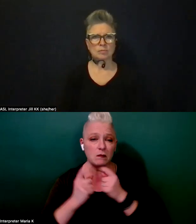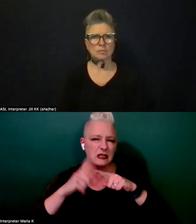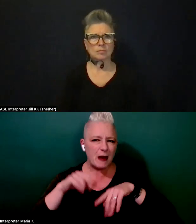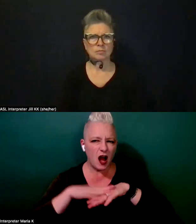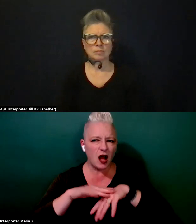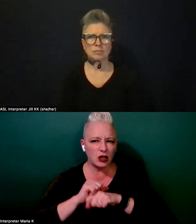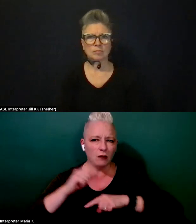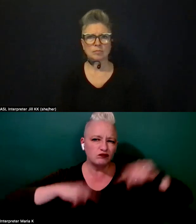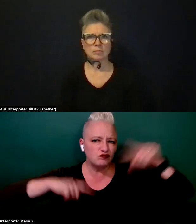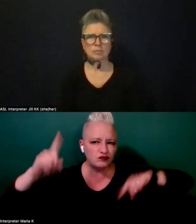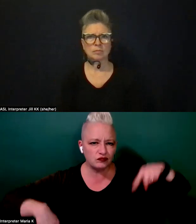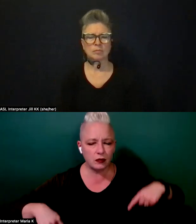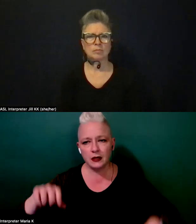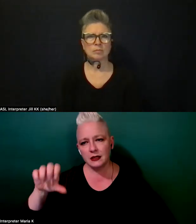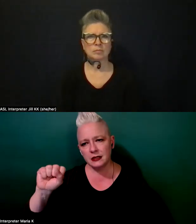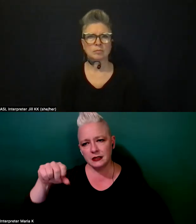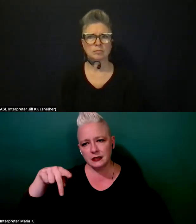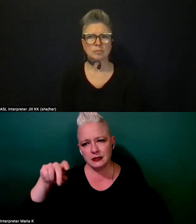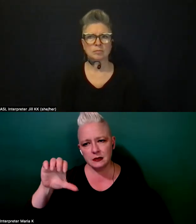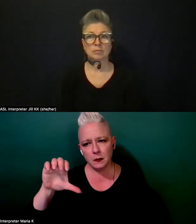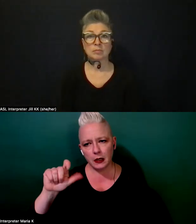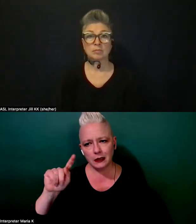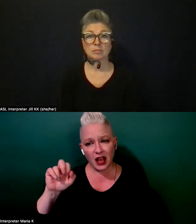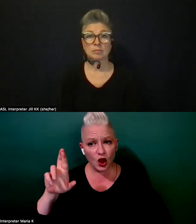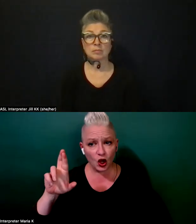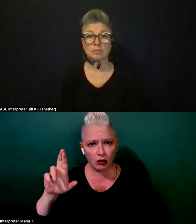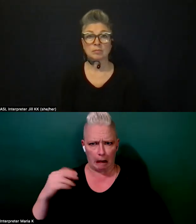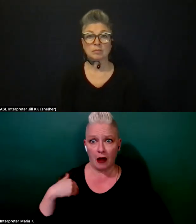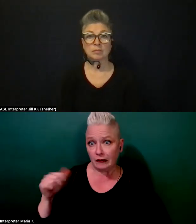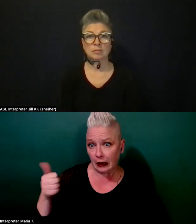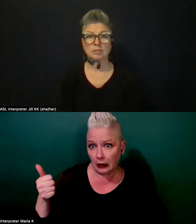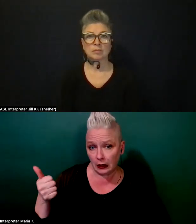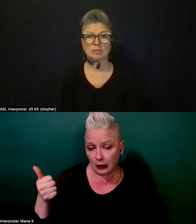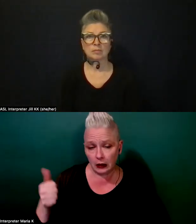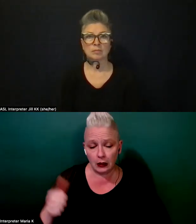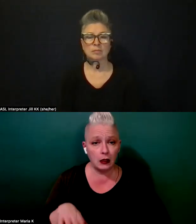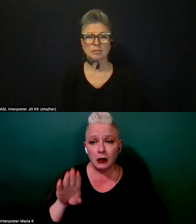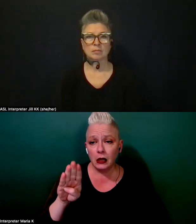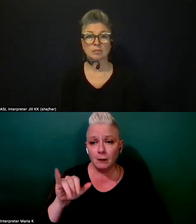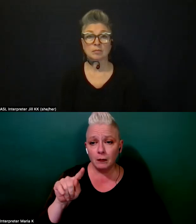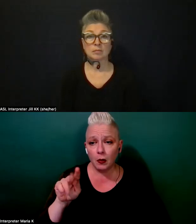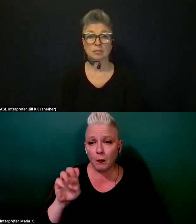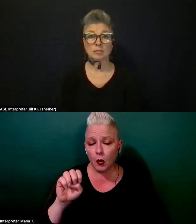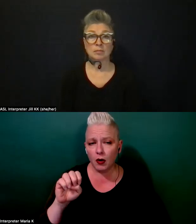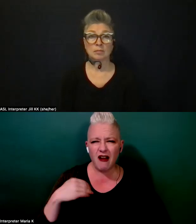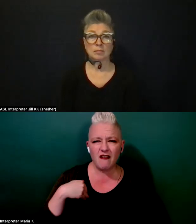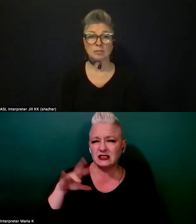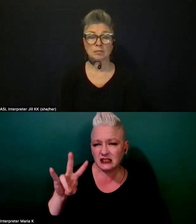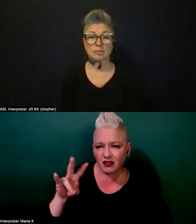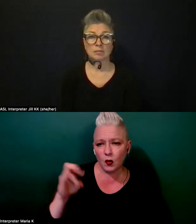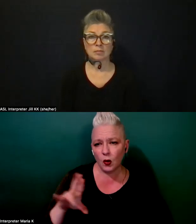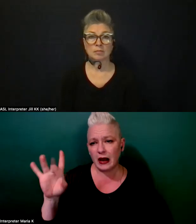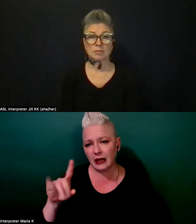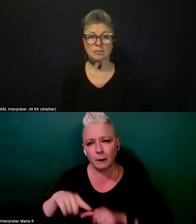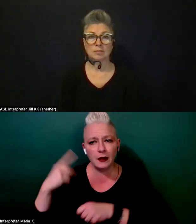like Spectacular, I think I had like 10 people. Biltmore, I think I had 7 or 8, depending on the day. We have a thing called